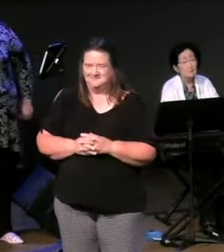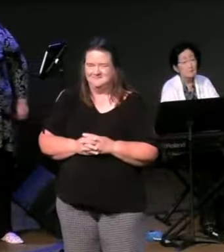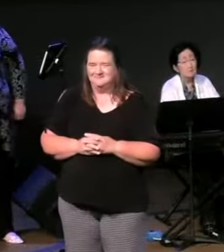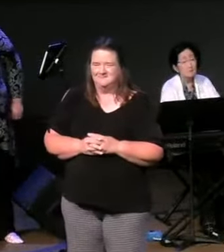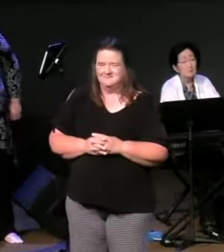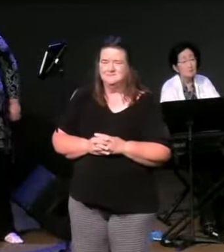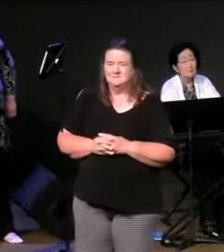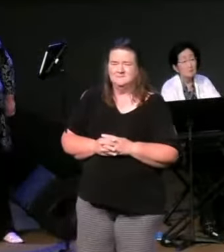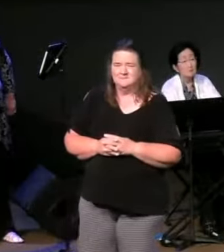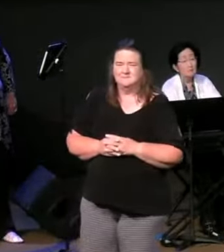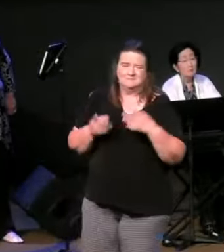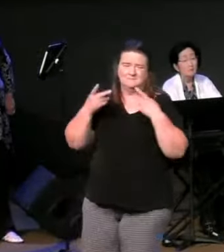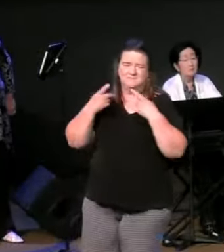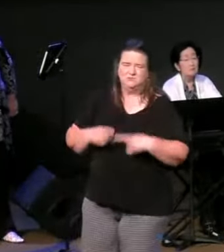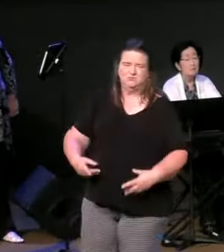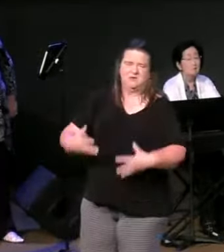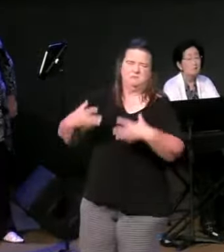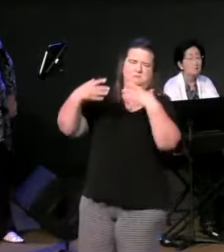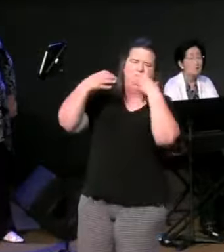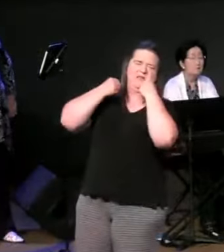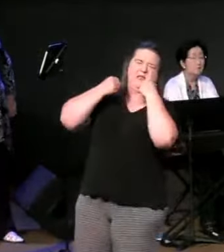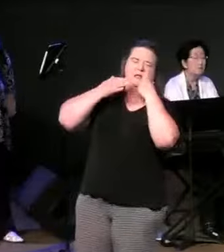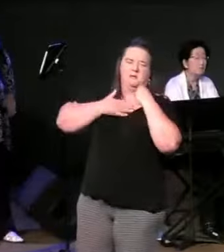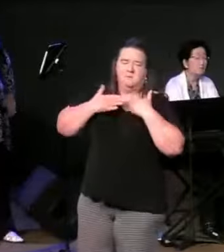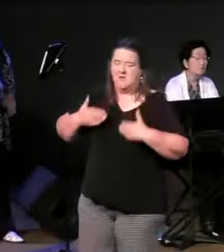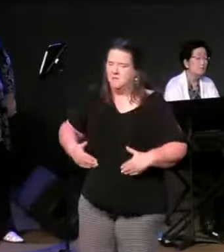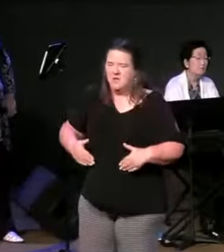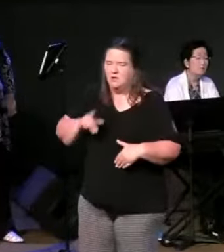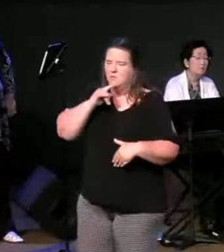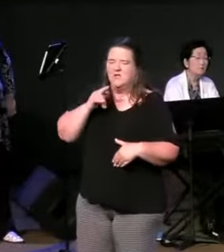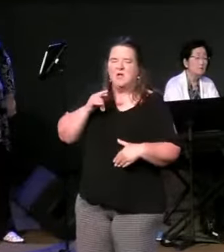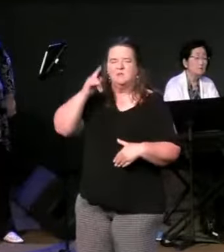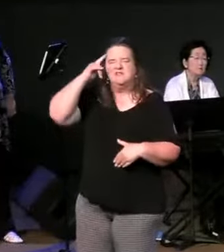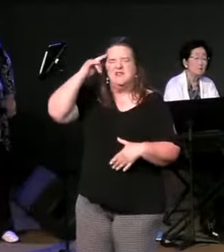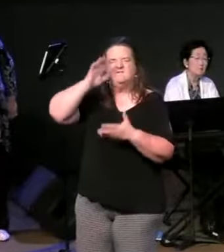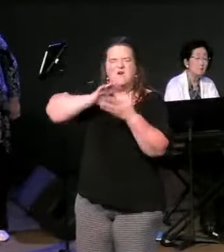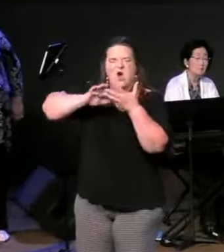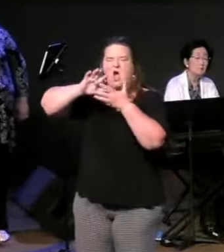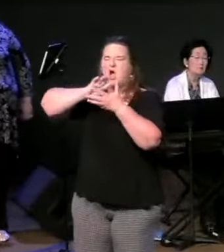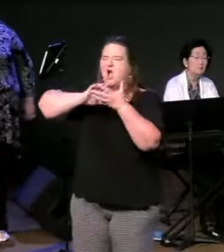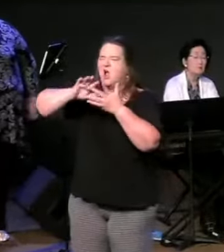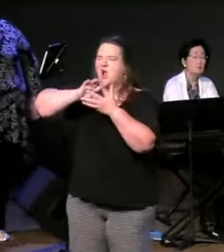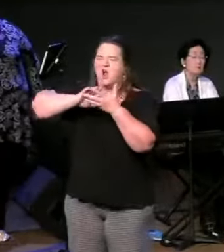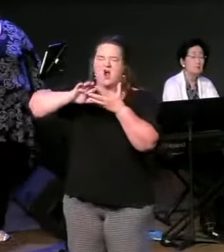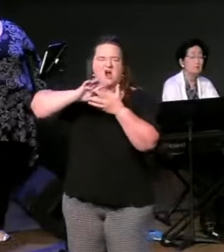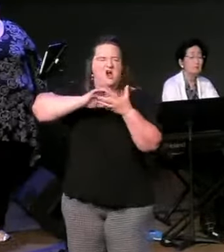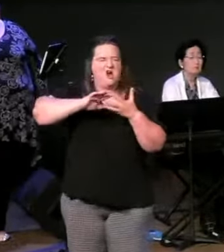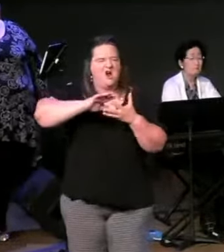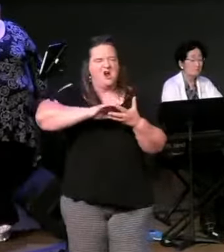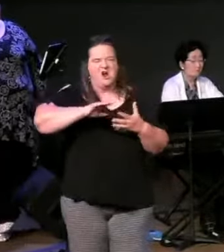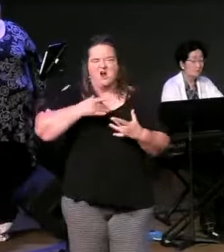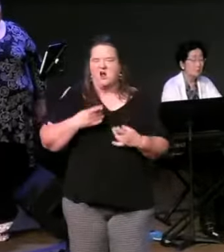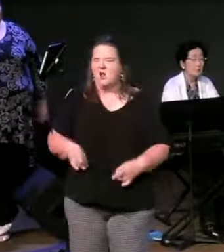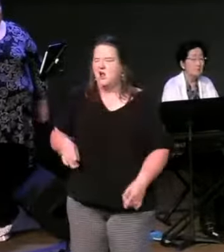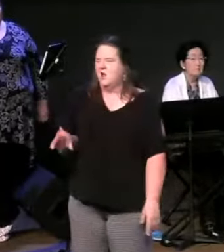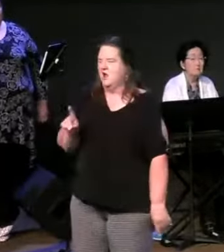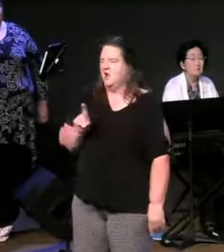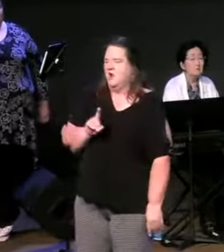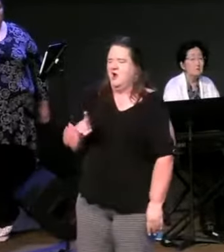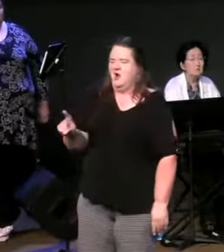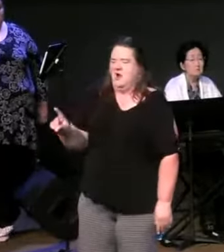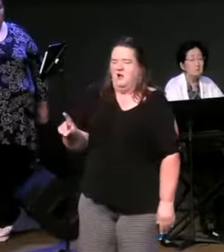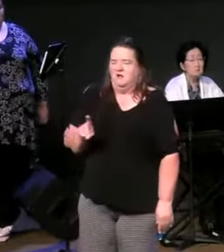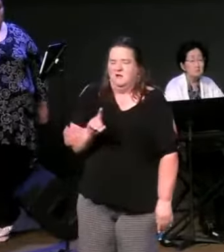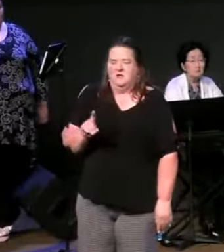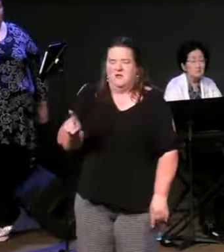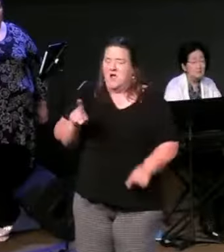It had taken over my body, and to the point where it was like a fog everywhere around me. Everywhere I went,